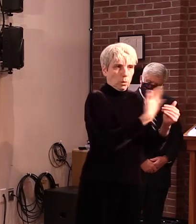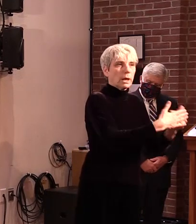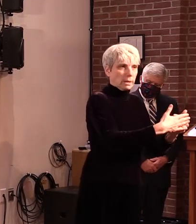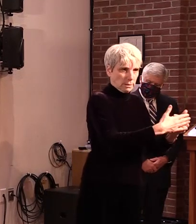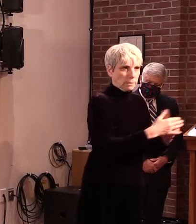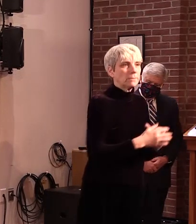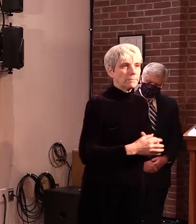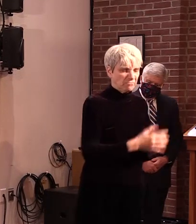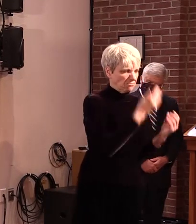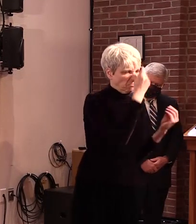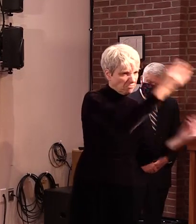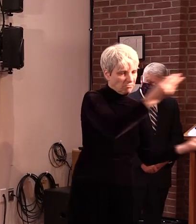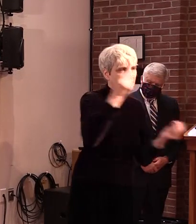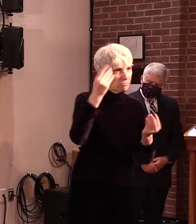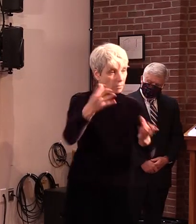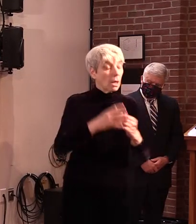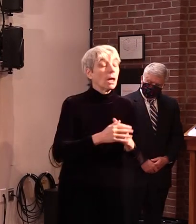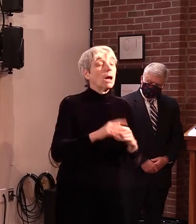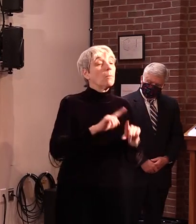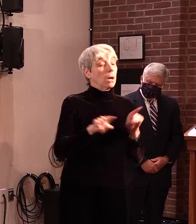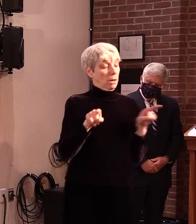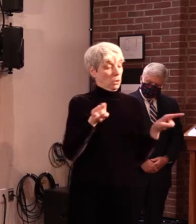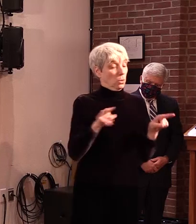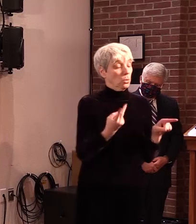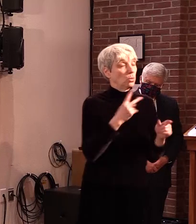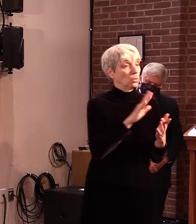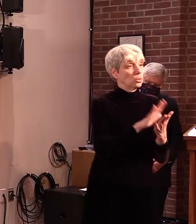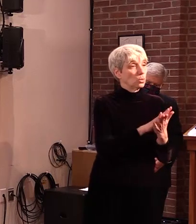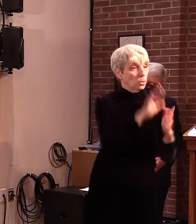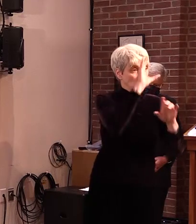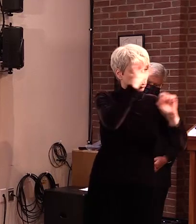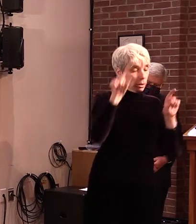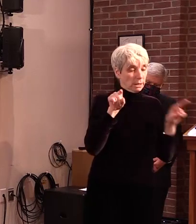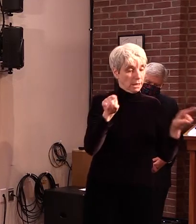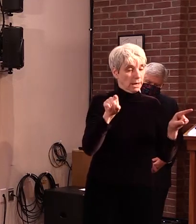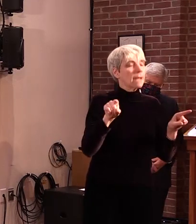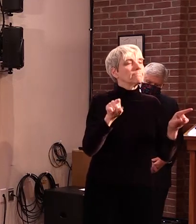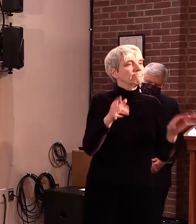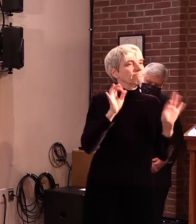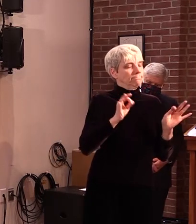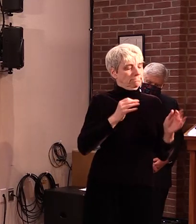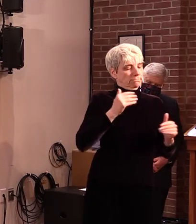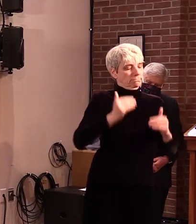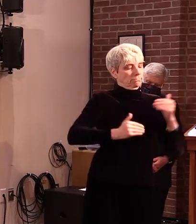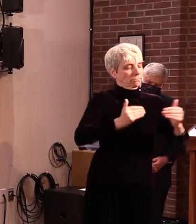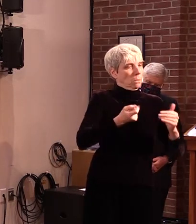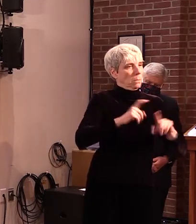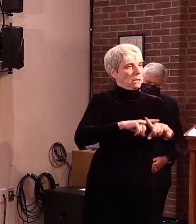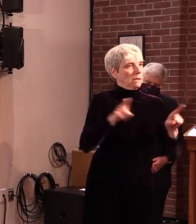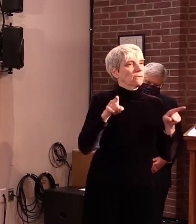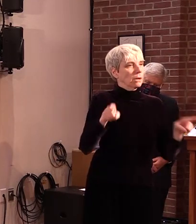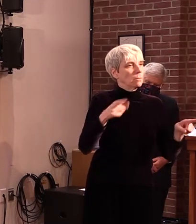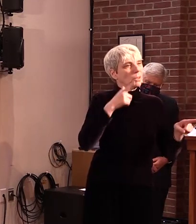The superintendents, however, ultimately made different decisions based on a consideration of their specific operational situation.